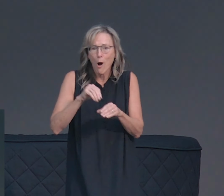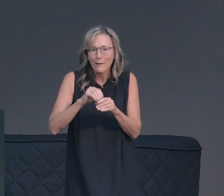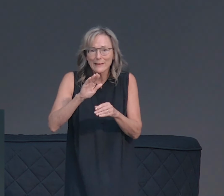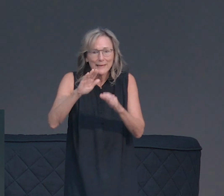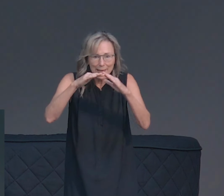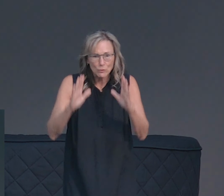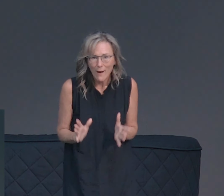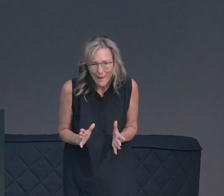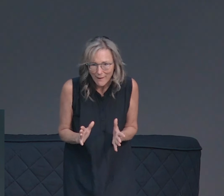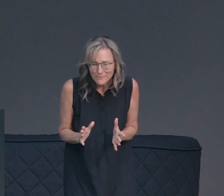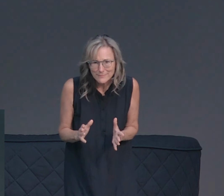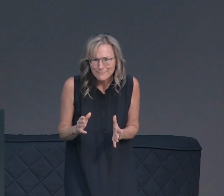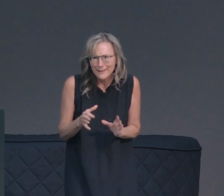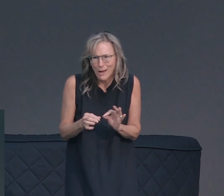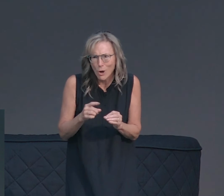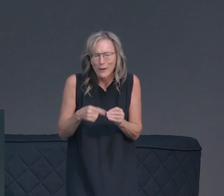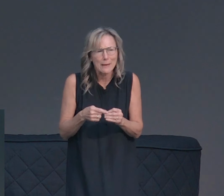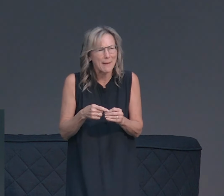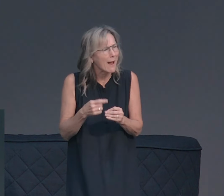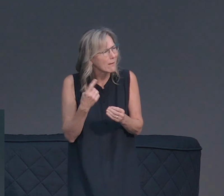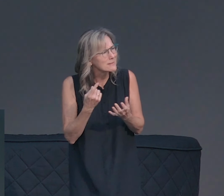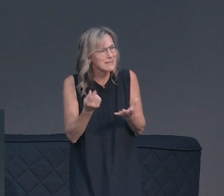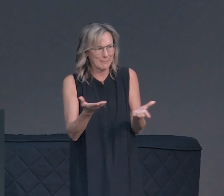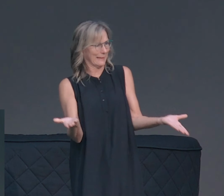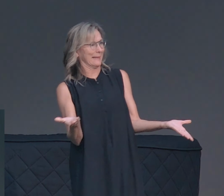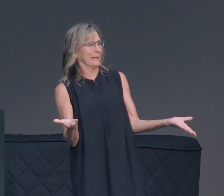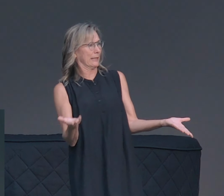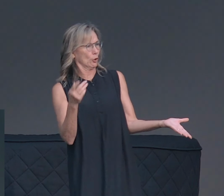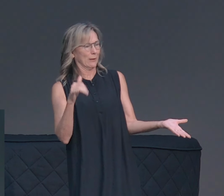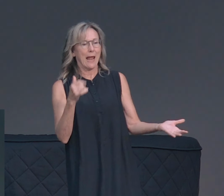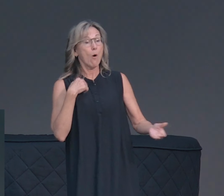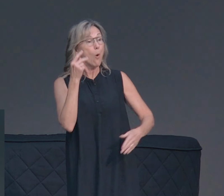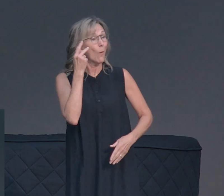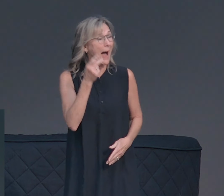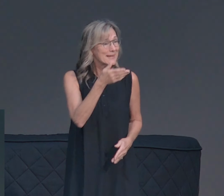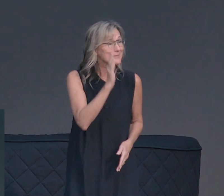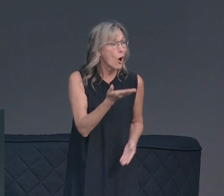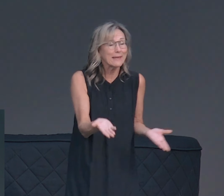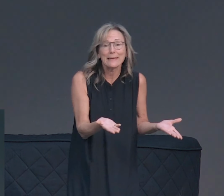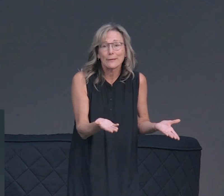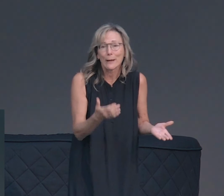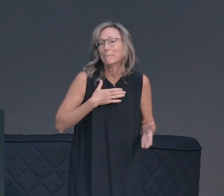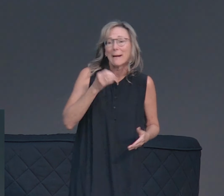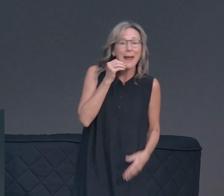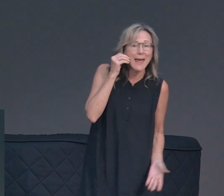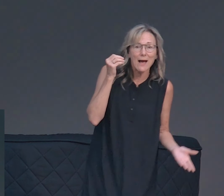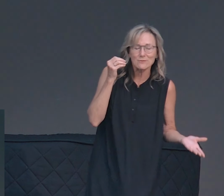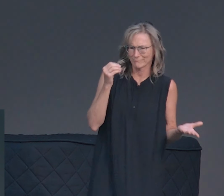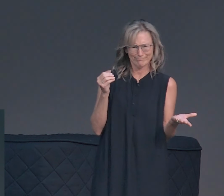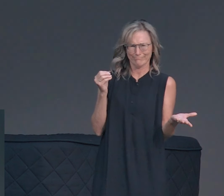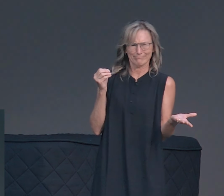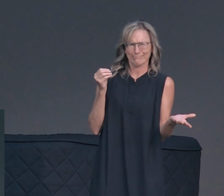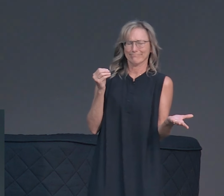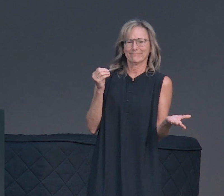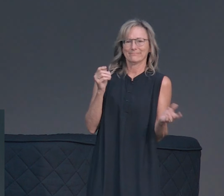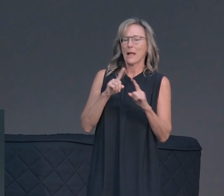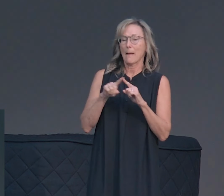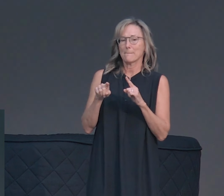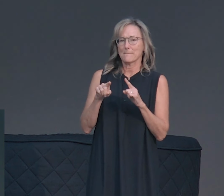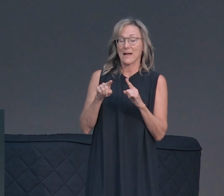He's not talking about something visual in the here and now. In the original language, the words Jesus used carry the